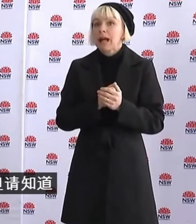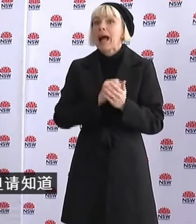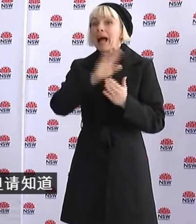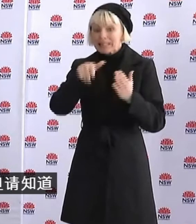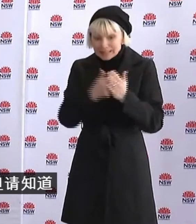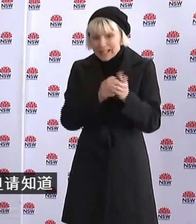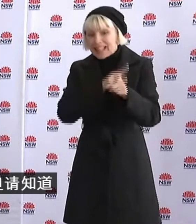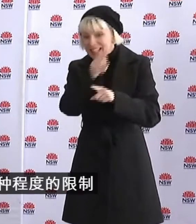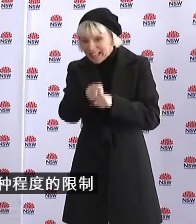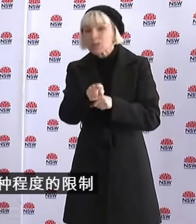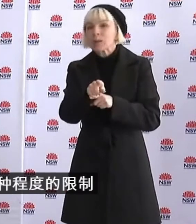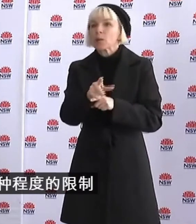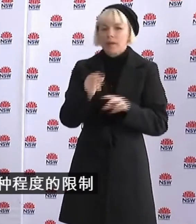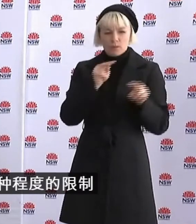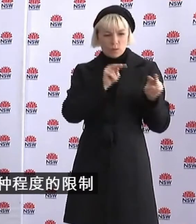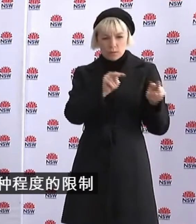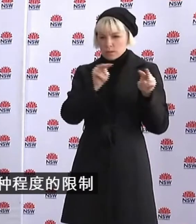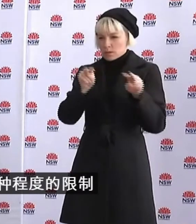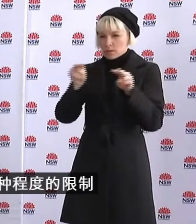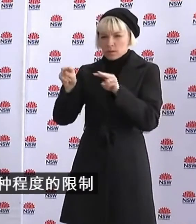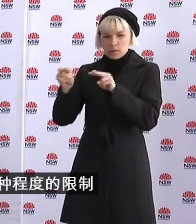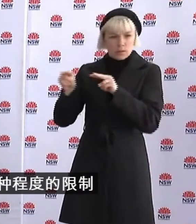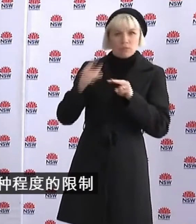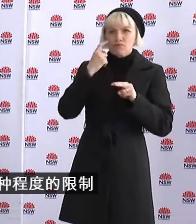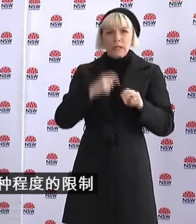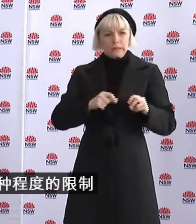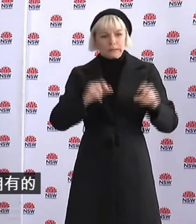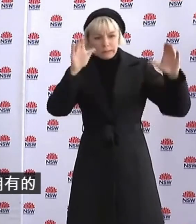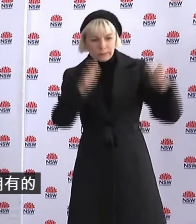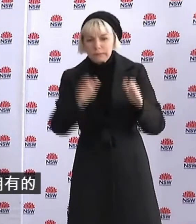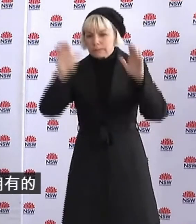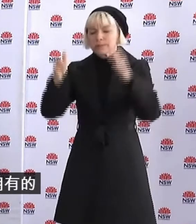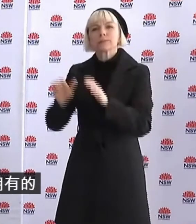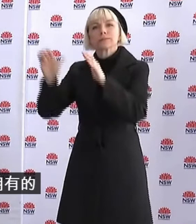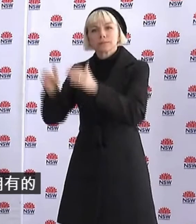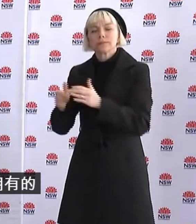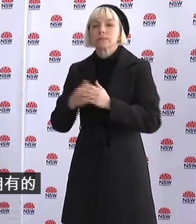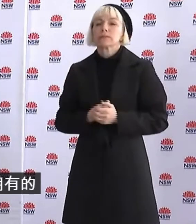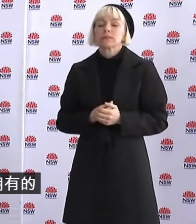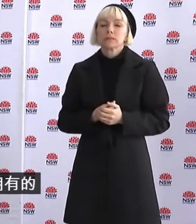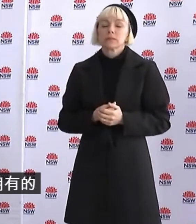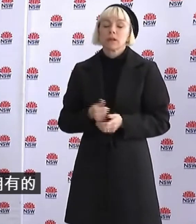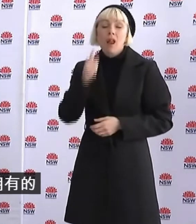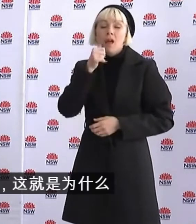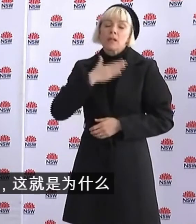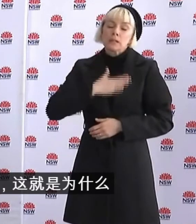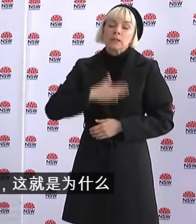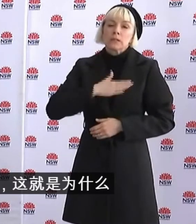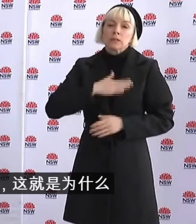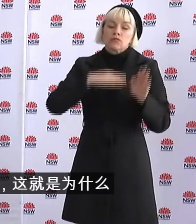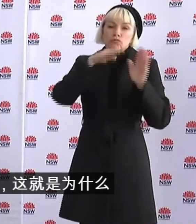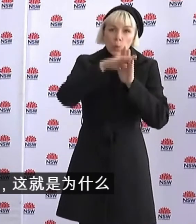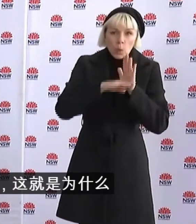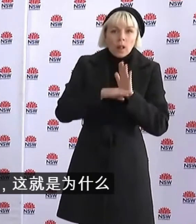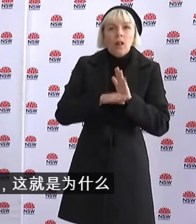But please know, as I've said, that we'll be living with some level of restriction. Obviously, we want that to be far less than what we have today until the